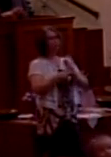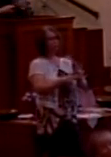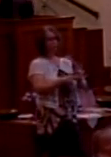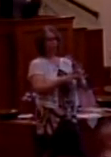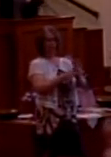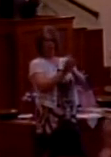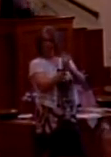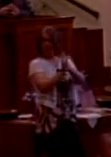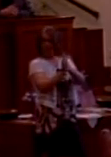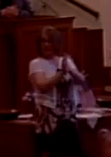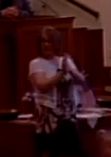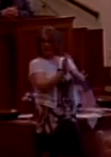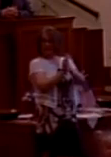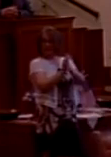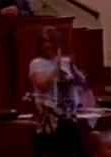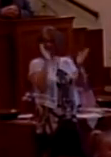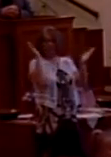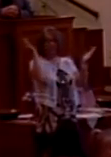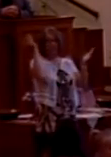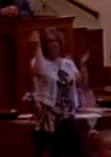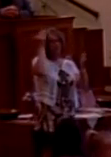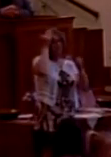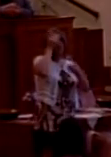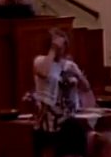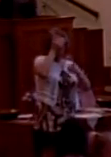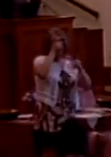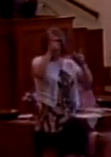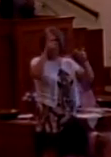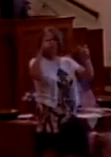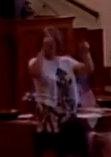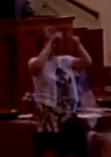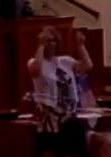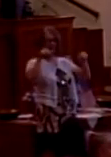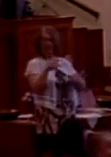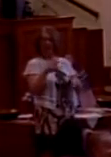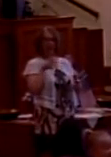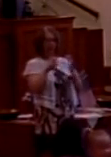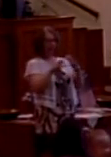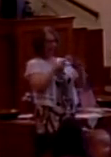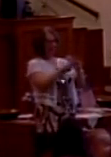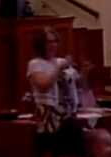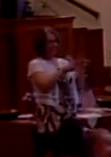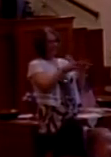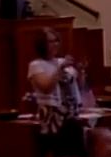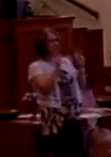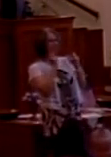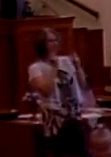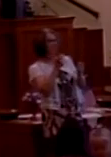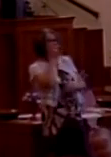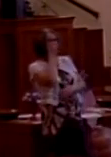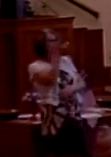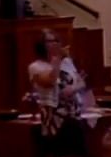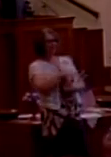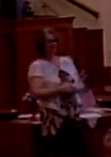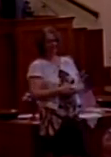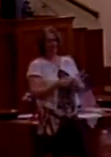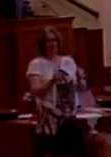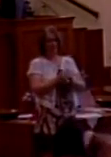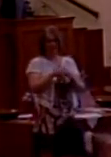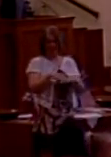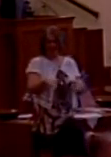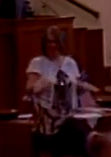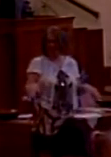dusk. We have a really large screen. We might have like a drive-in theater type thing where you guys can come and watch a movie with your children,